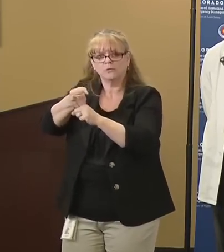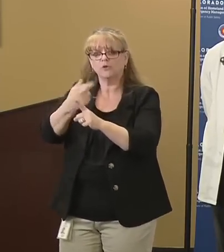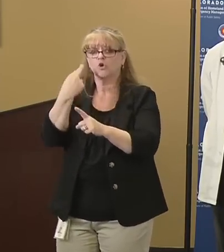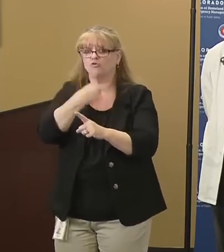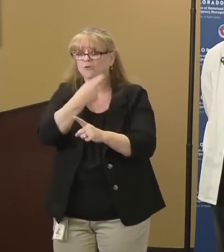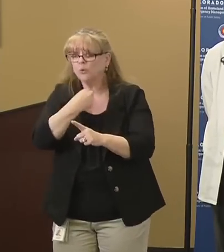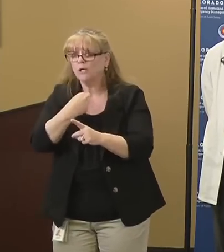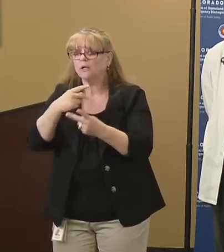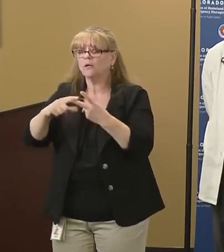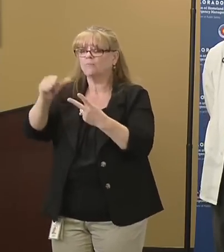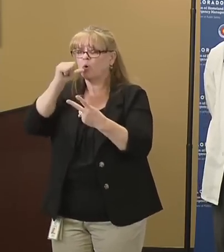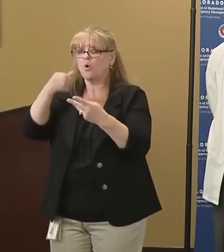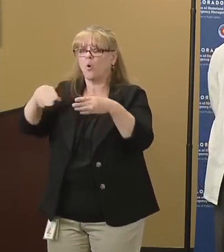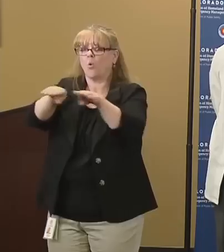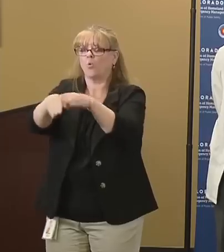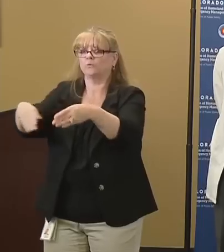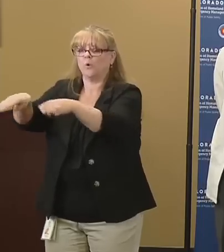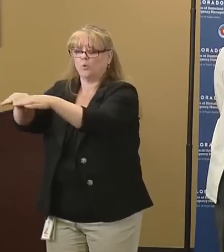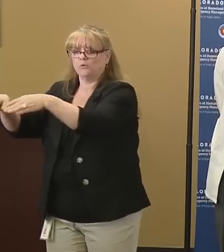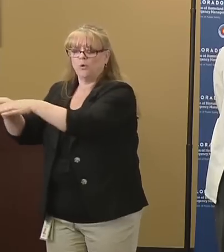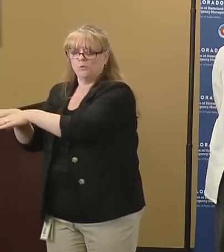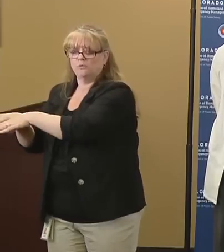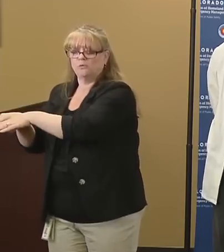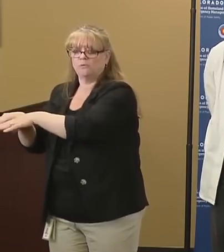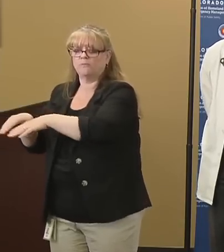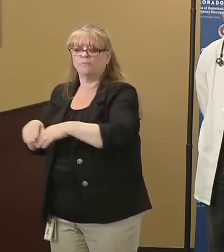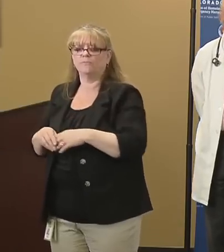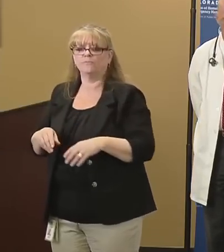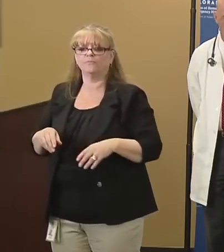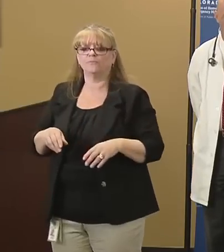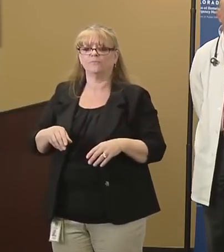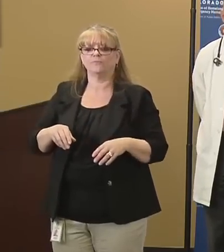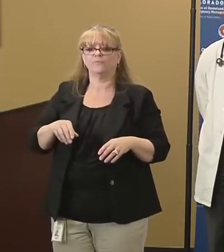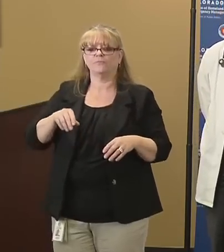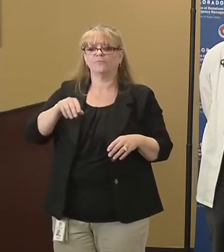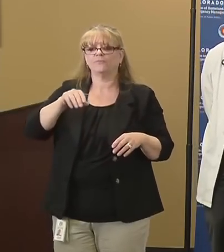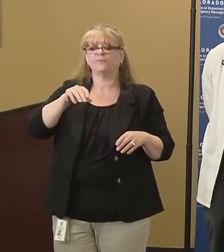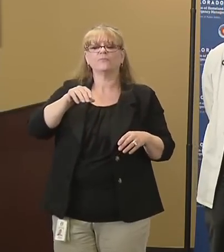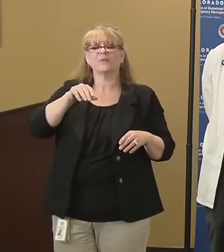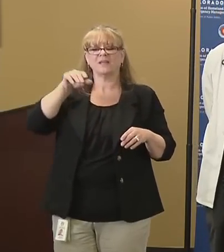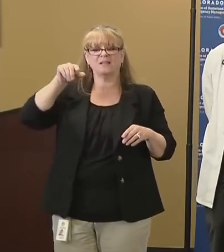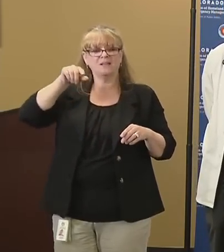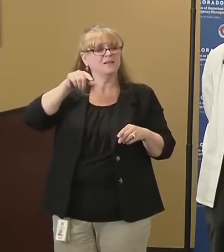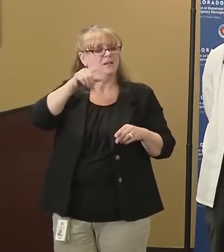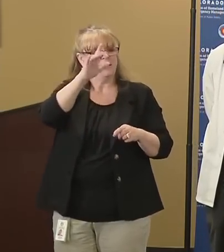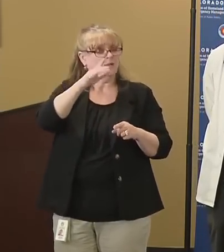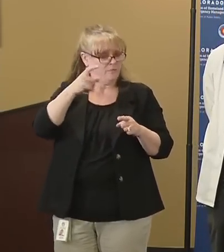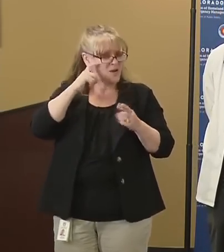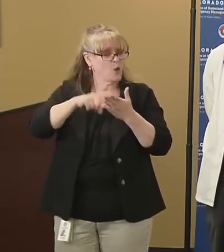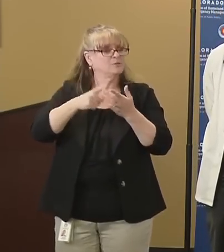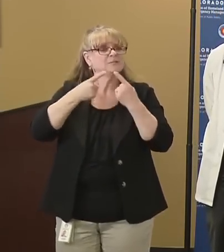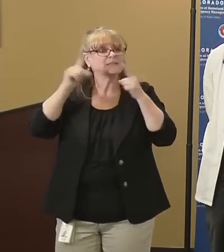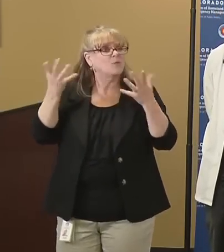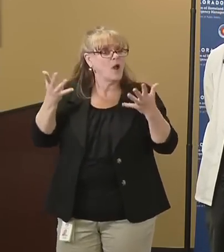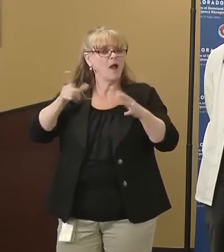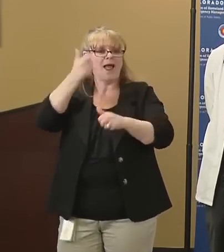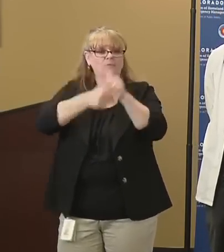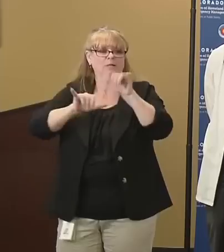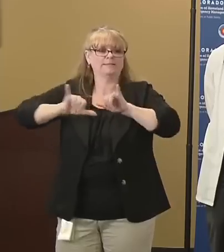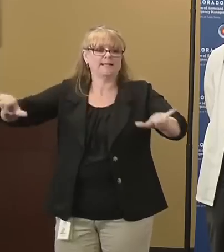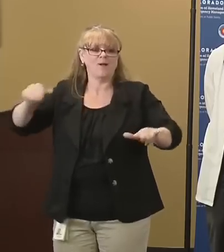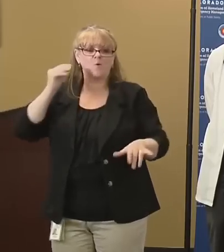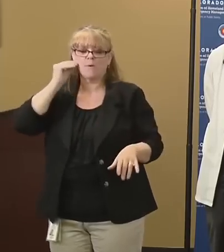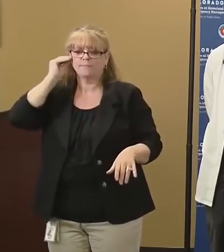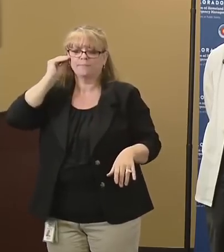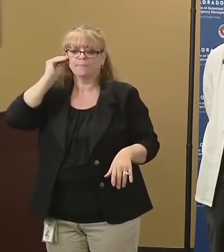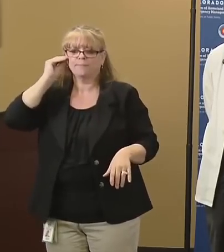see is a successful Coloradans need to be successful at staying at home, is the bottom line. They need to be successful at staying at home to